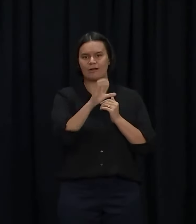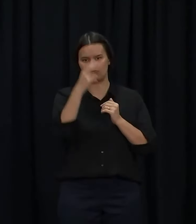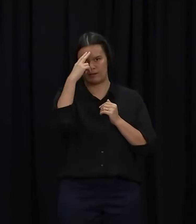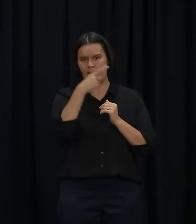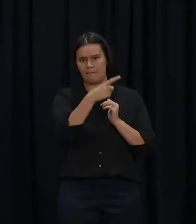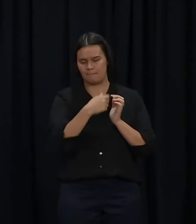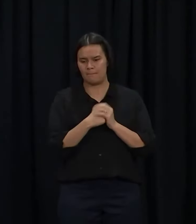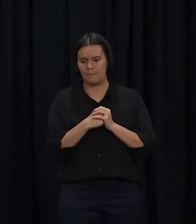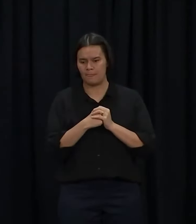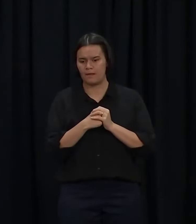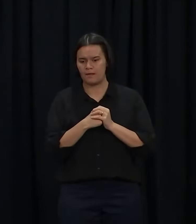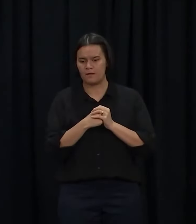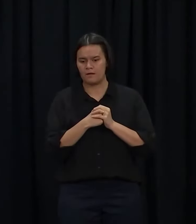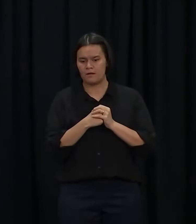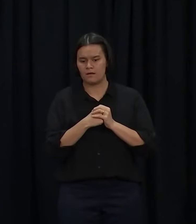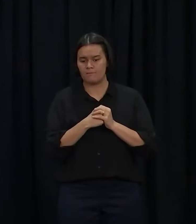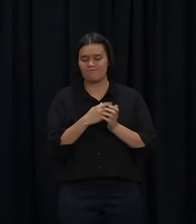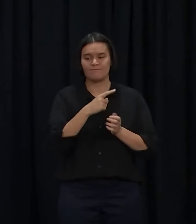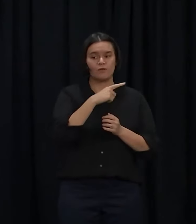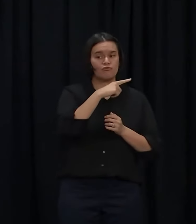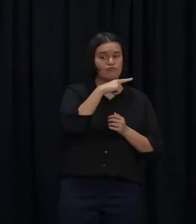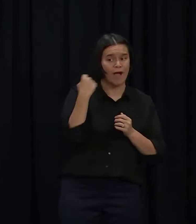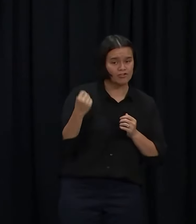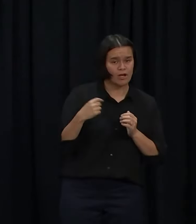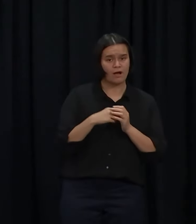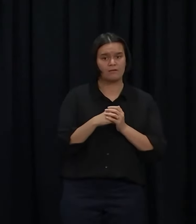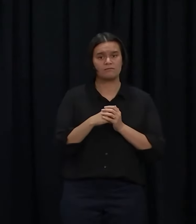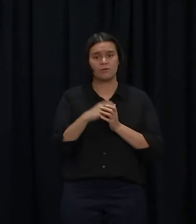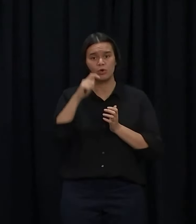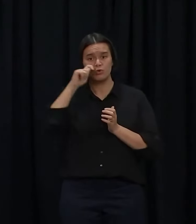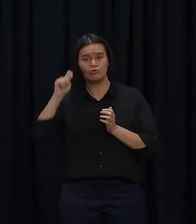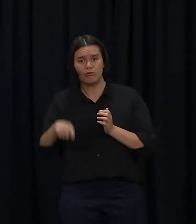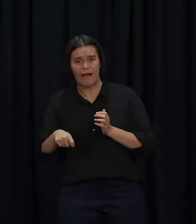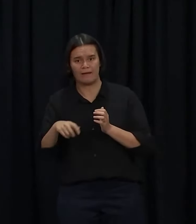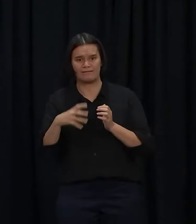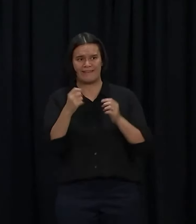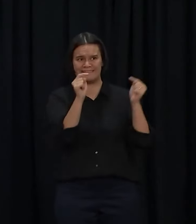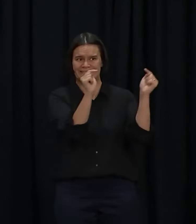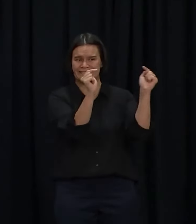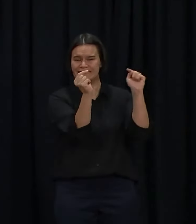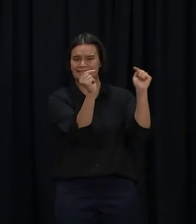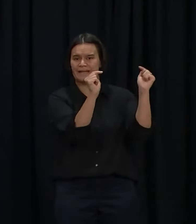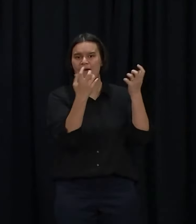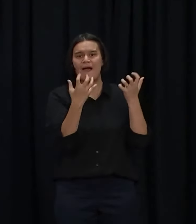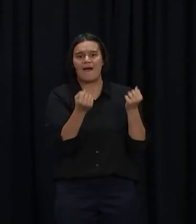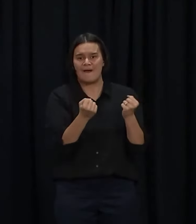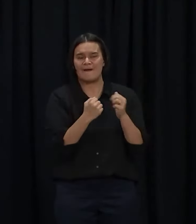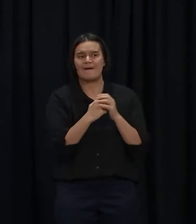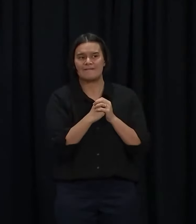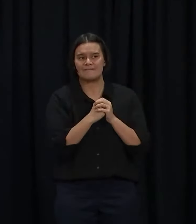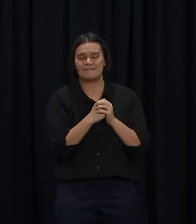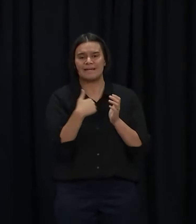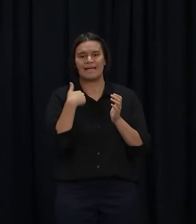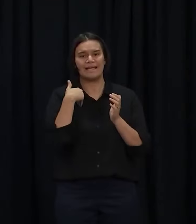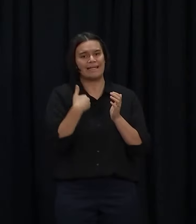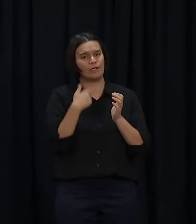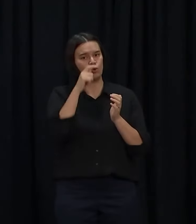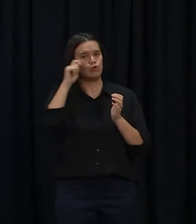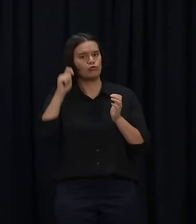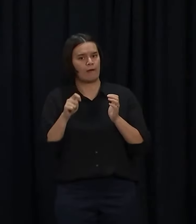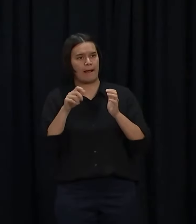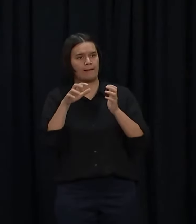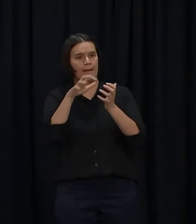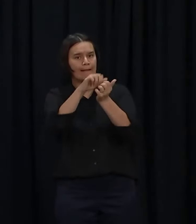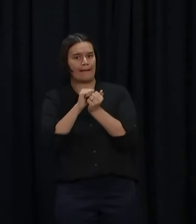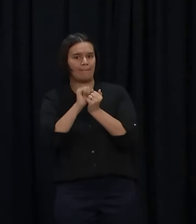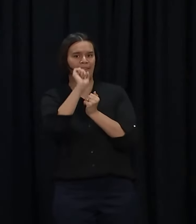view on the tension between Russia and Ukraine and the need to further reinforce the sovereignty of the Ukraine. Just last night, I spoke with